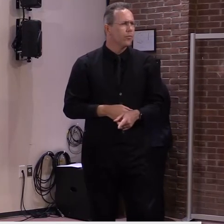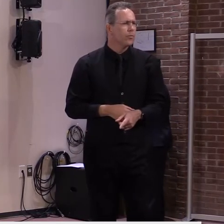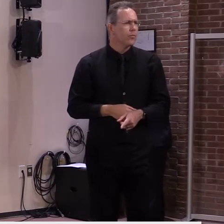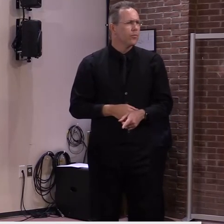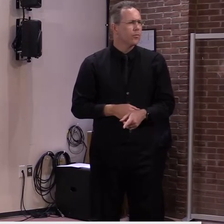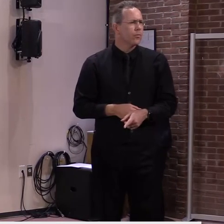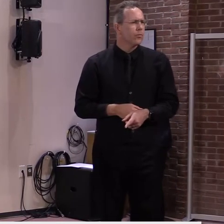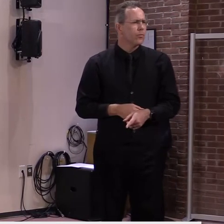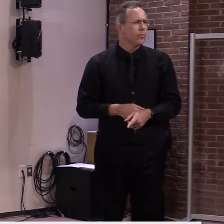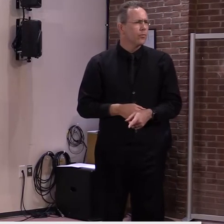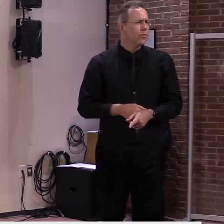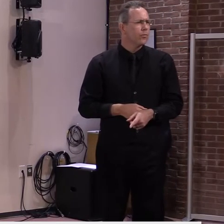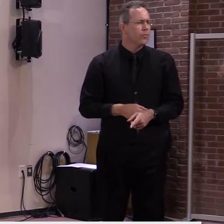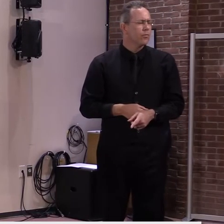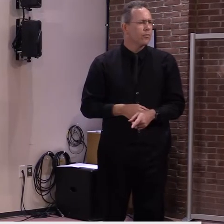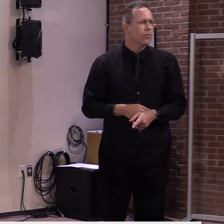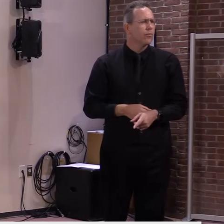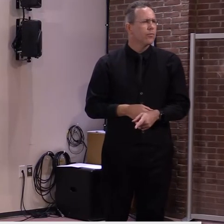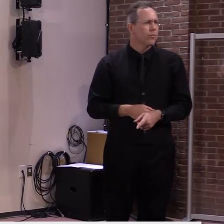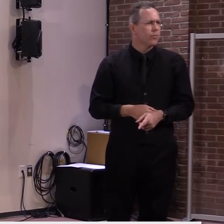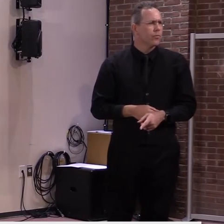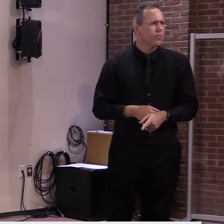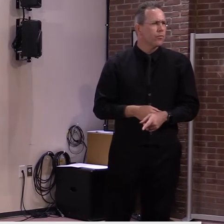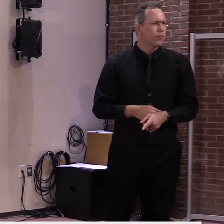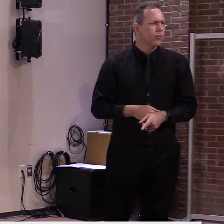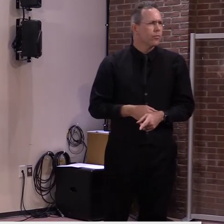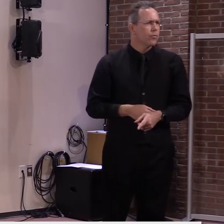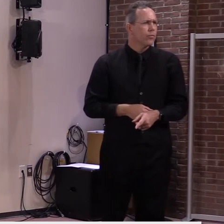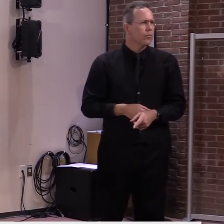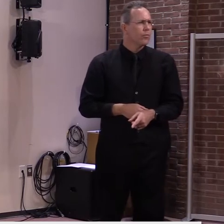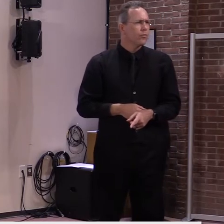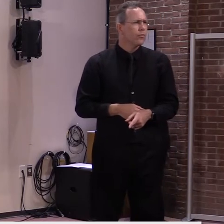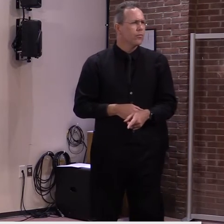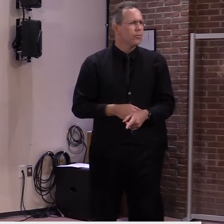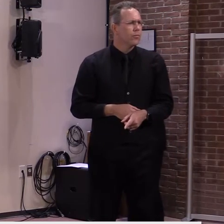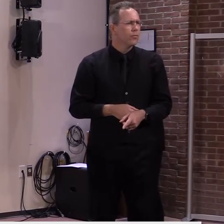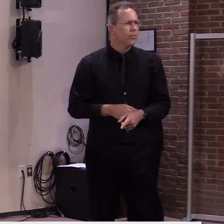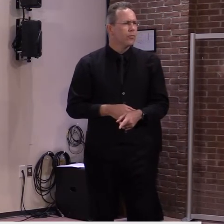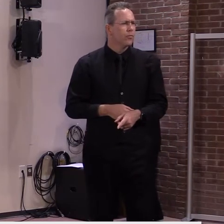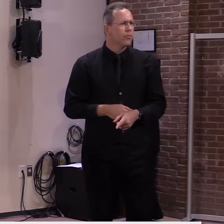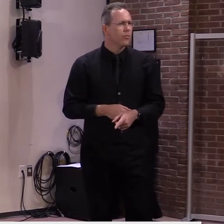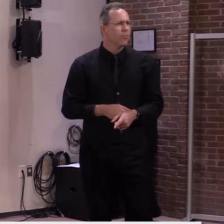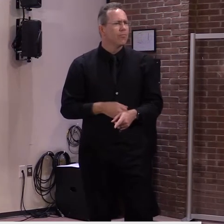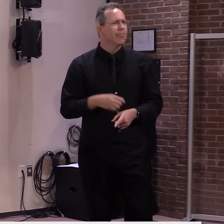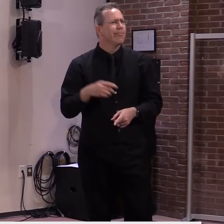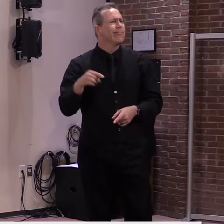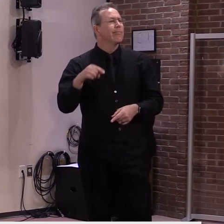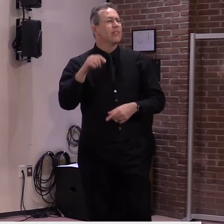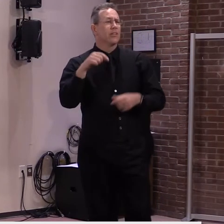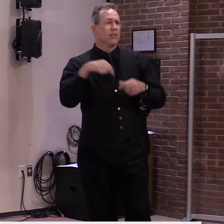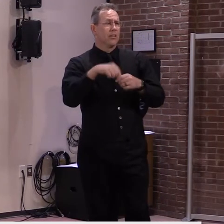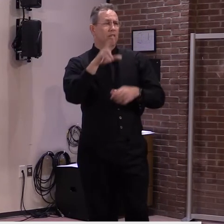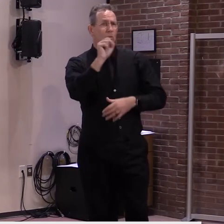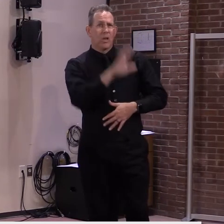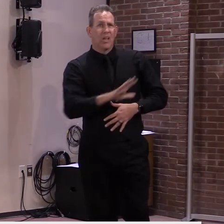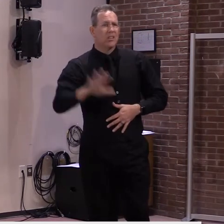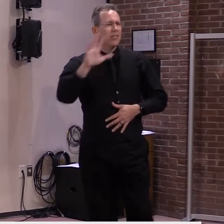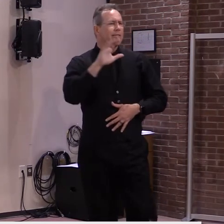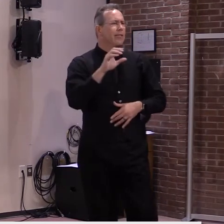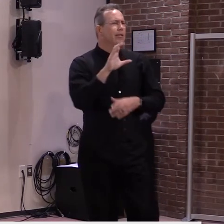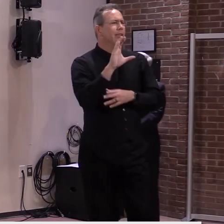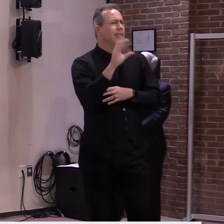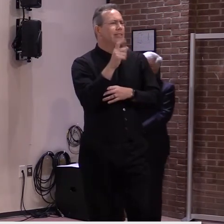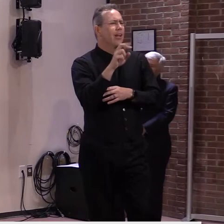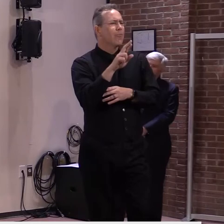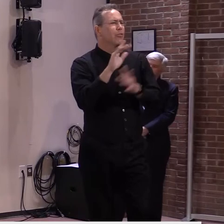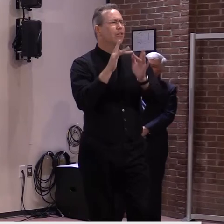crooks threaten to release vital information unless the police pay up. Has that happened that we know of in Vermont? Have